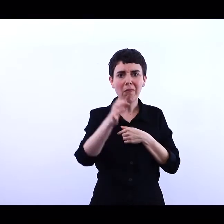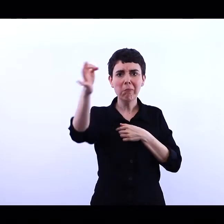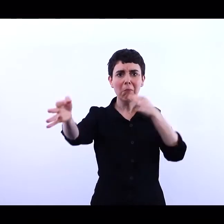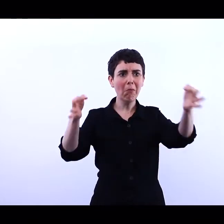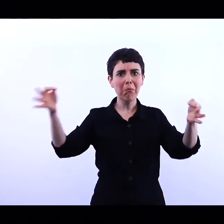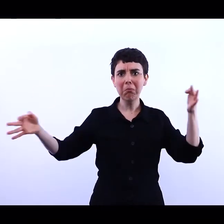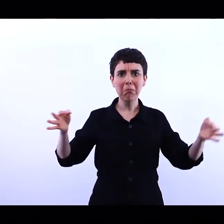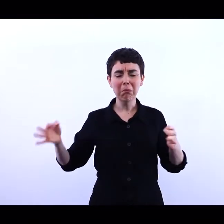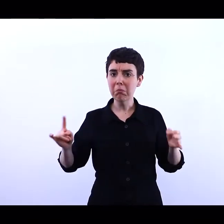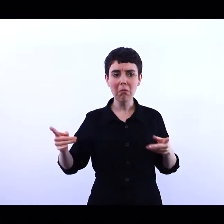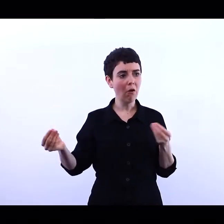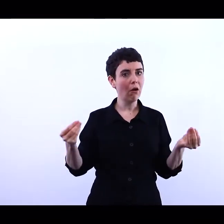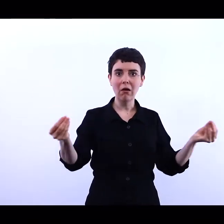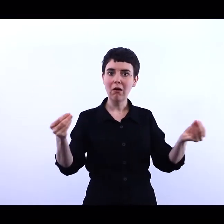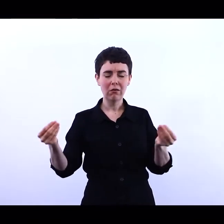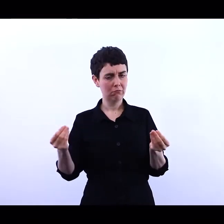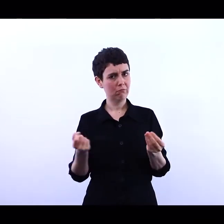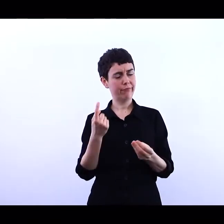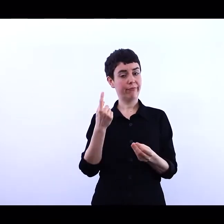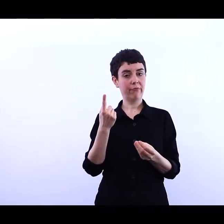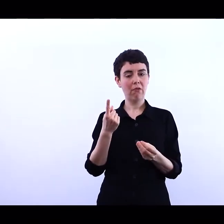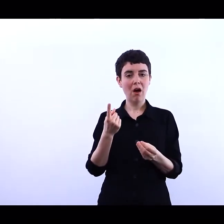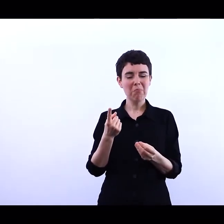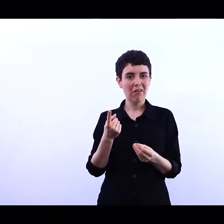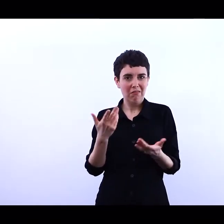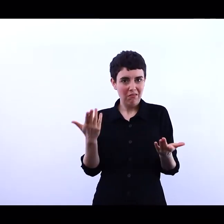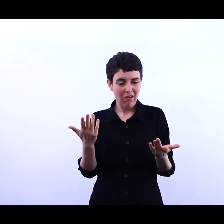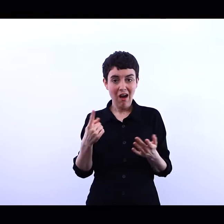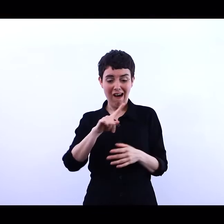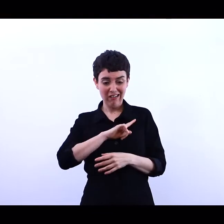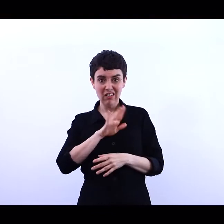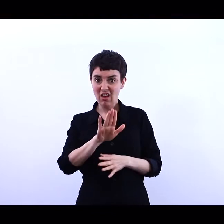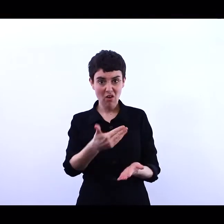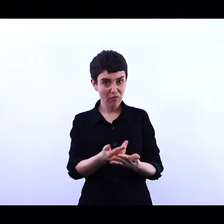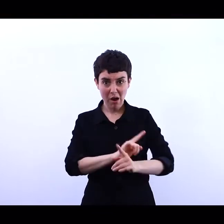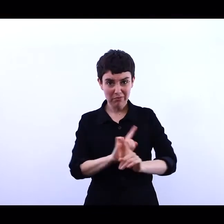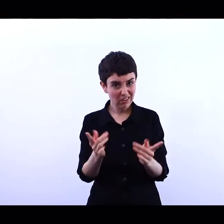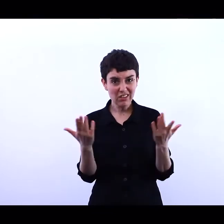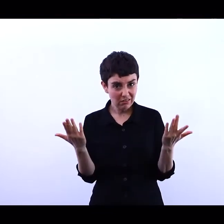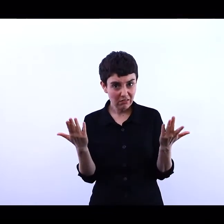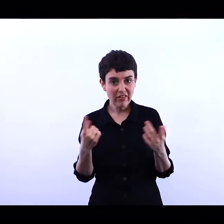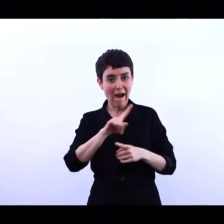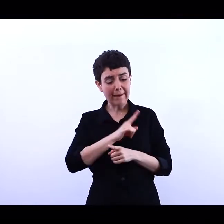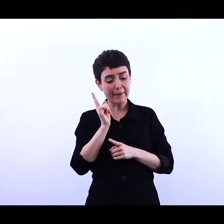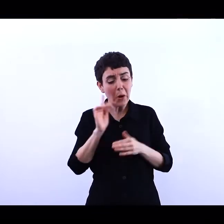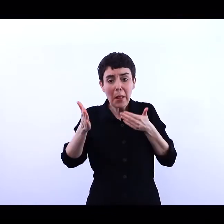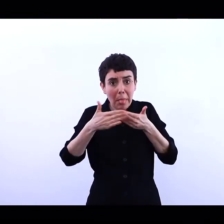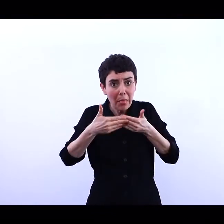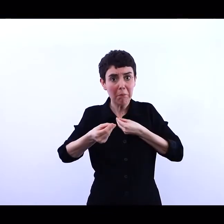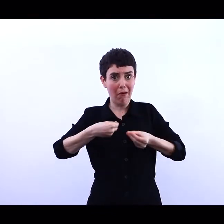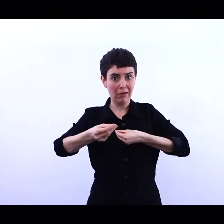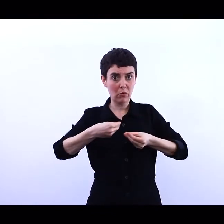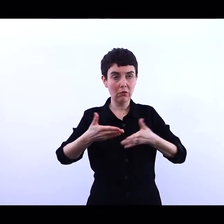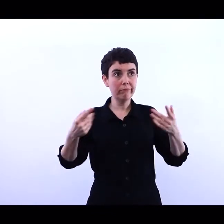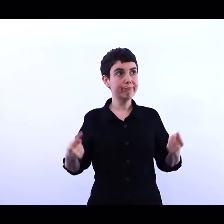The challenge of deciding what and how to respond to clients outside of their stated service area is a conflict